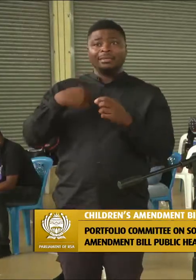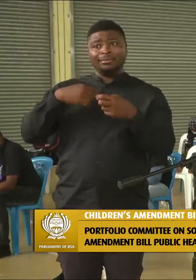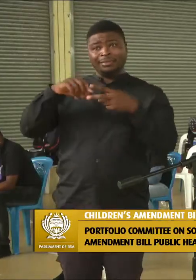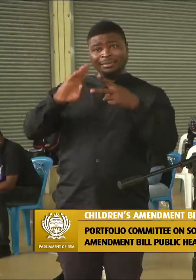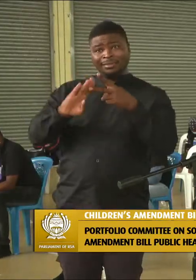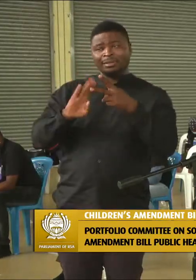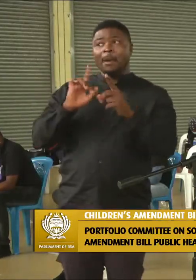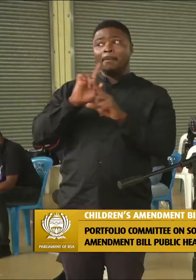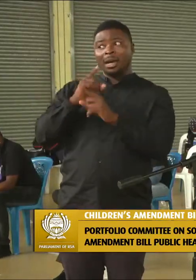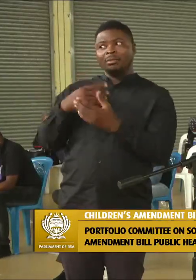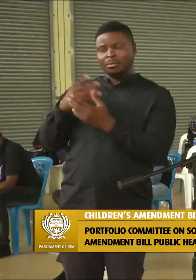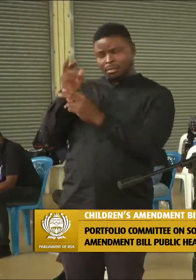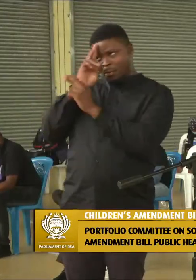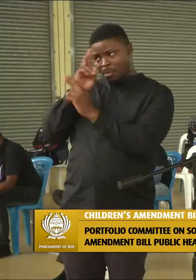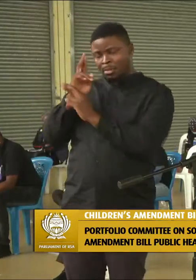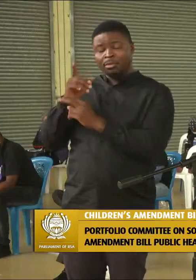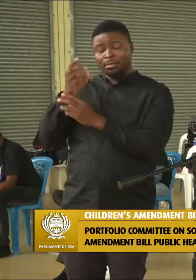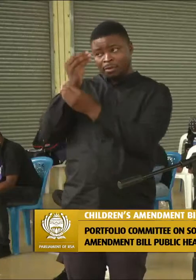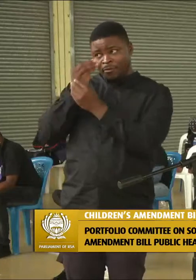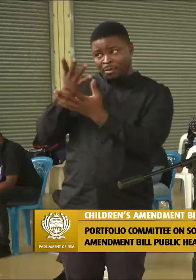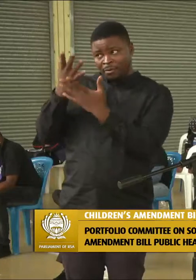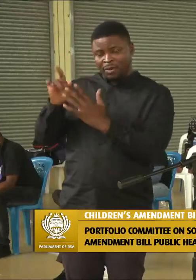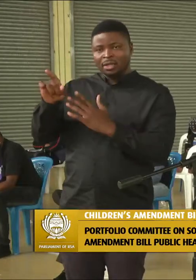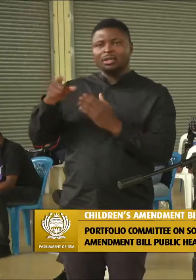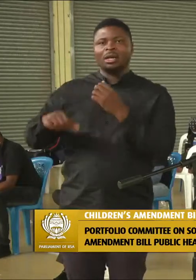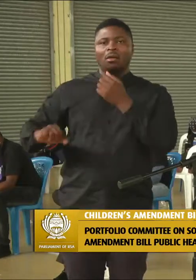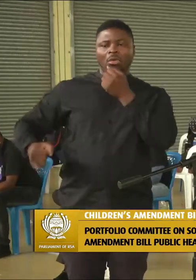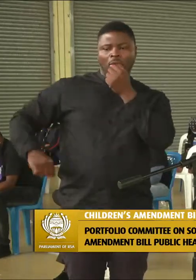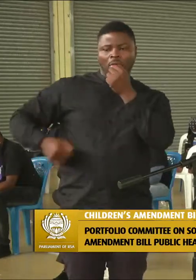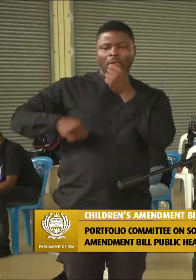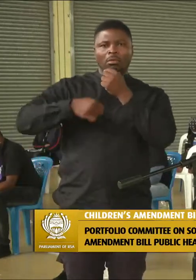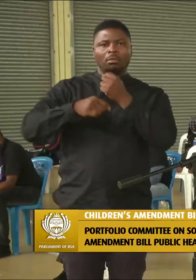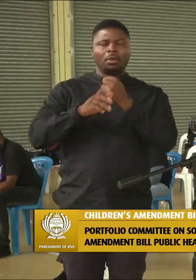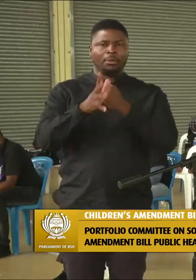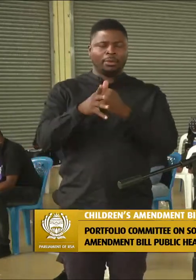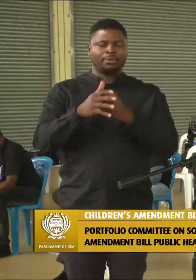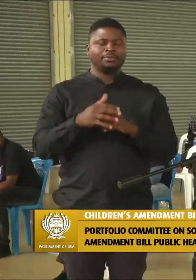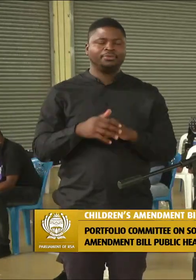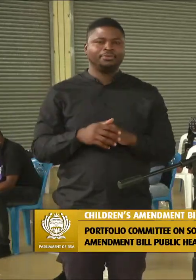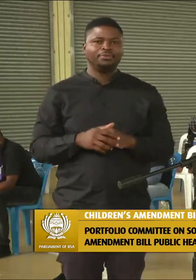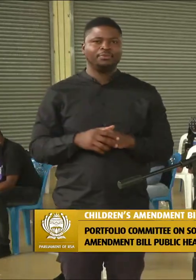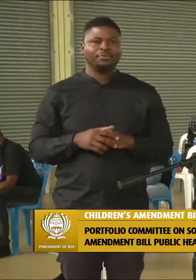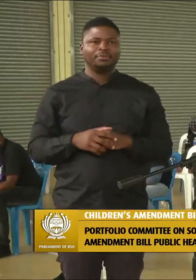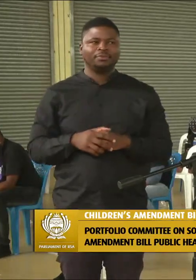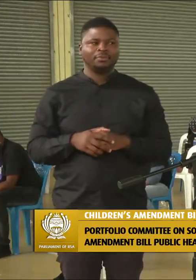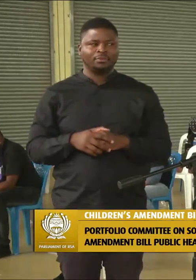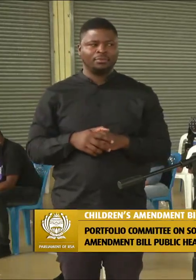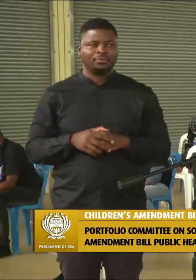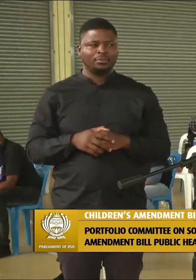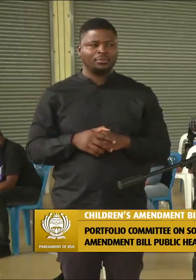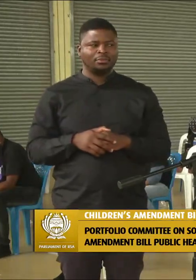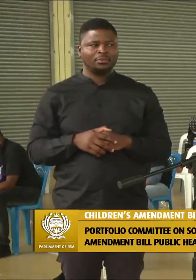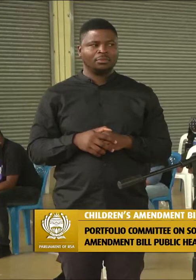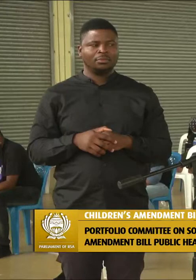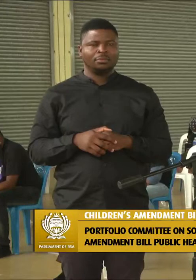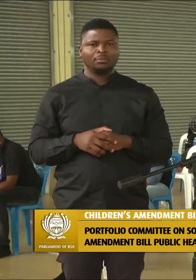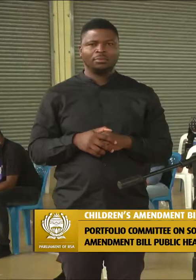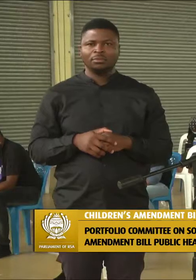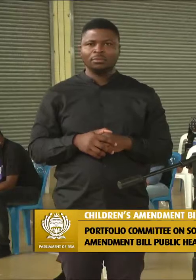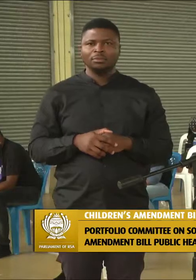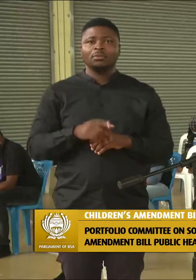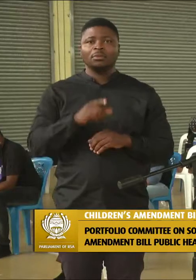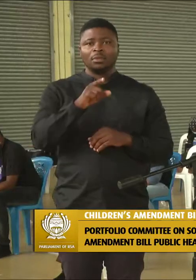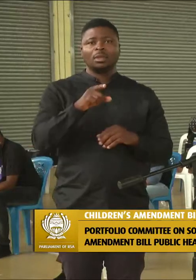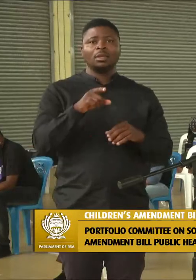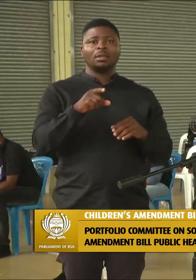Another thing, I'll be brief. Enye into futhi esibhekene nayo enzima yokuthi sinalento ama non-center based programs. We've